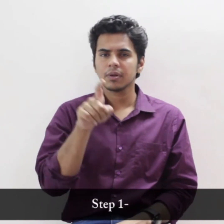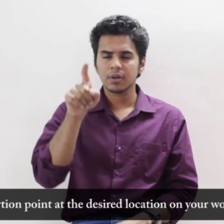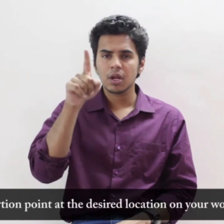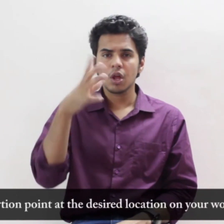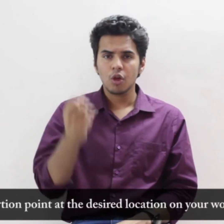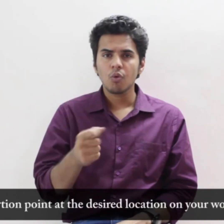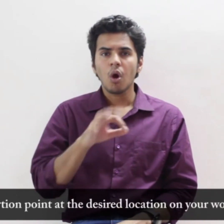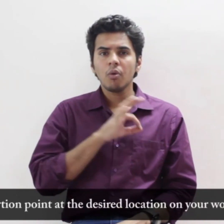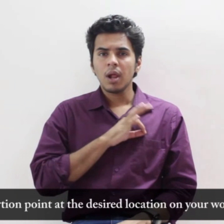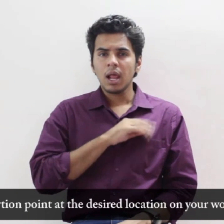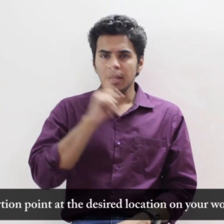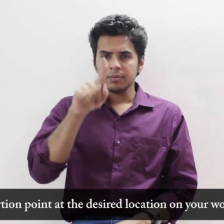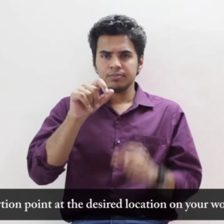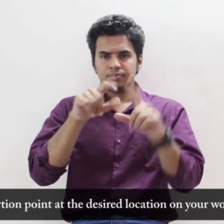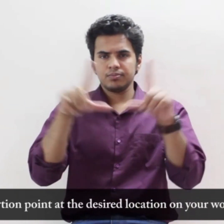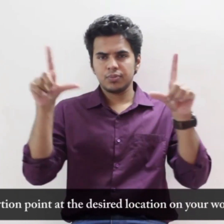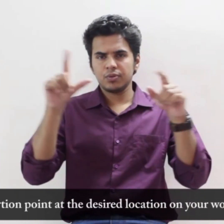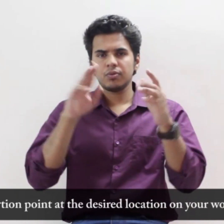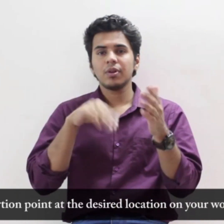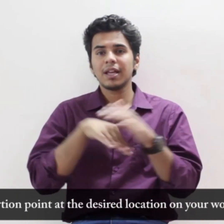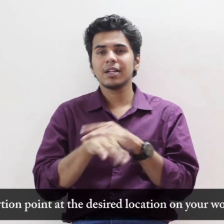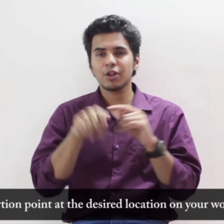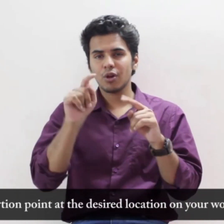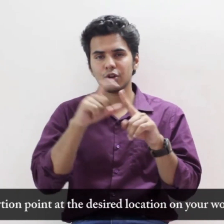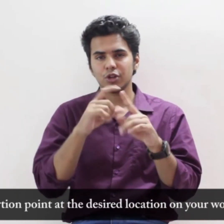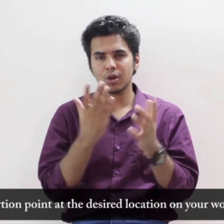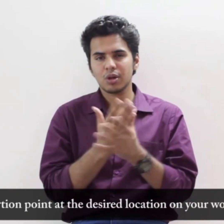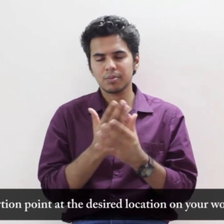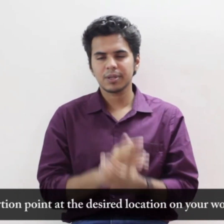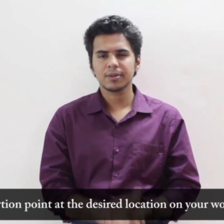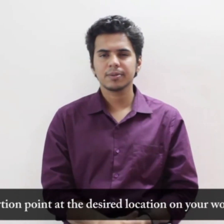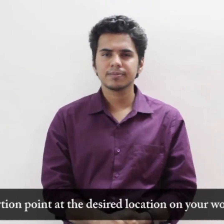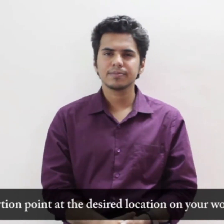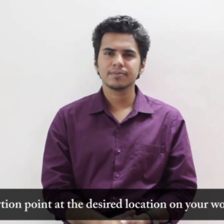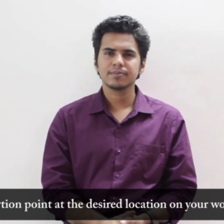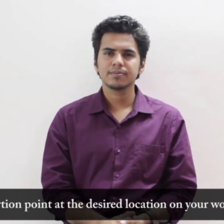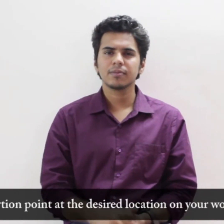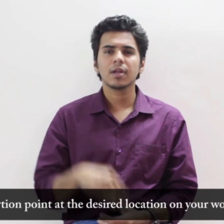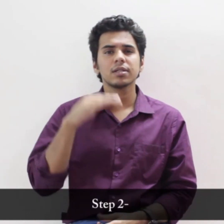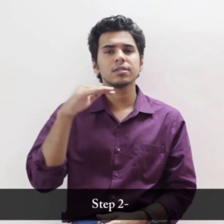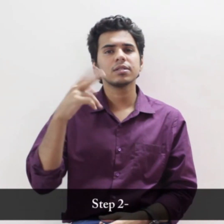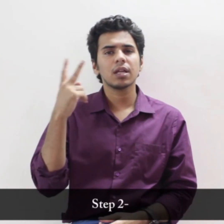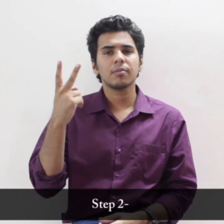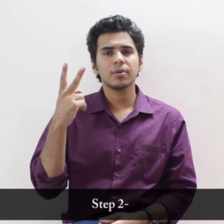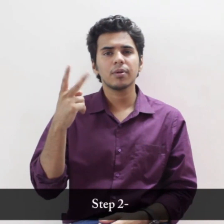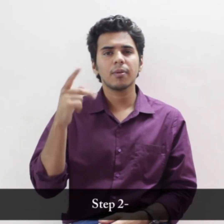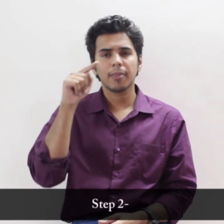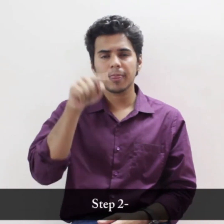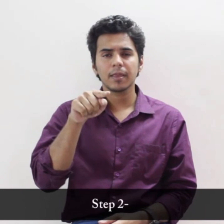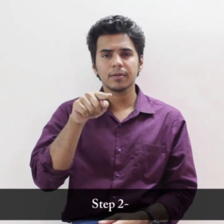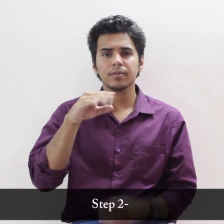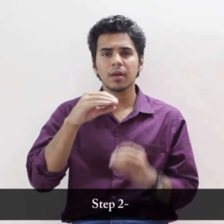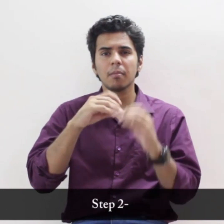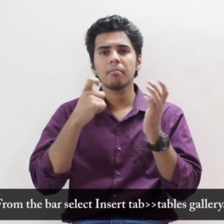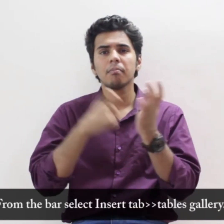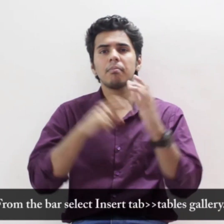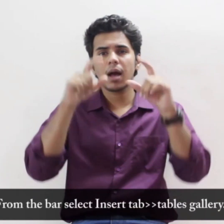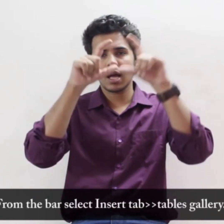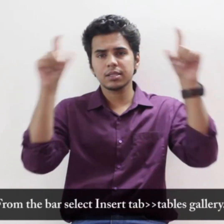Place the insertion point at the desired location on your Word document. Step 2. From the